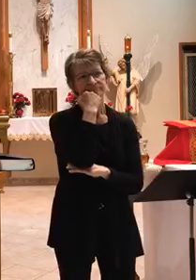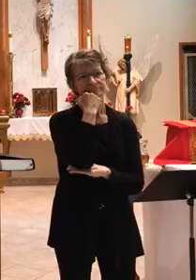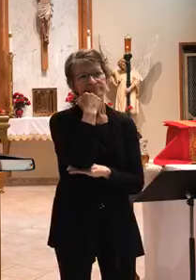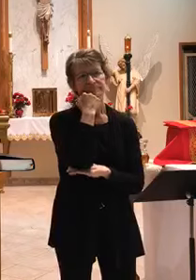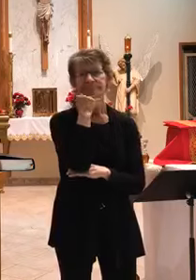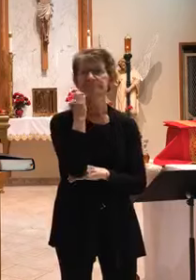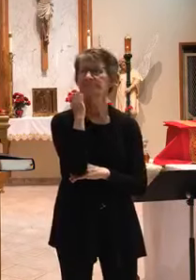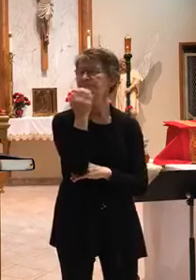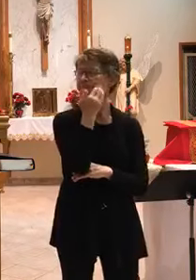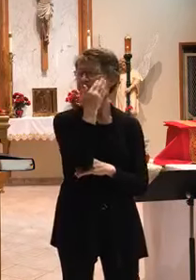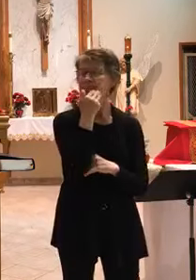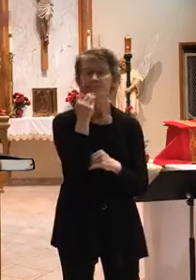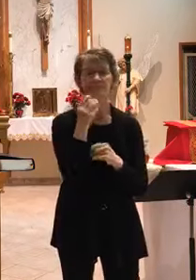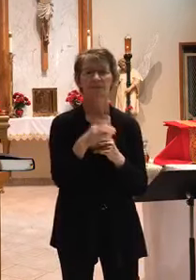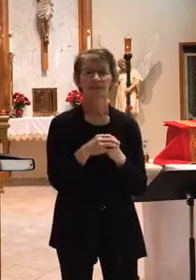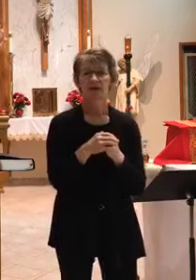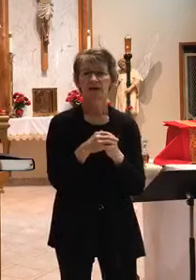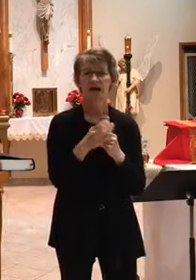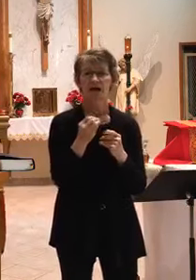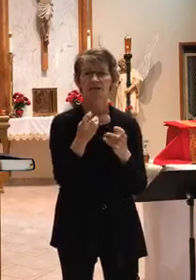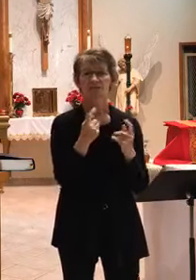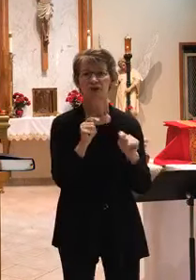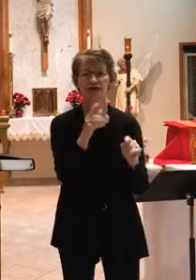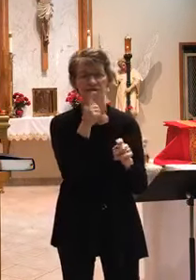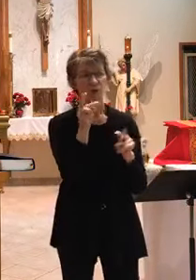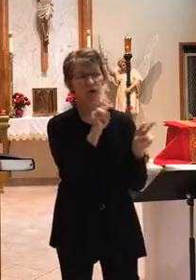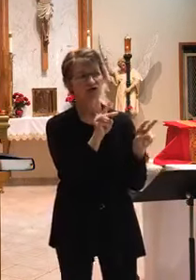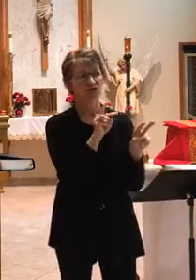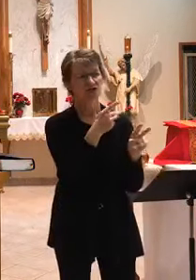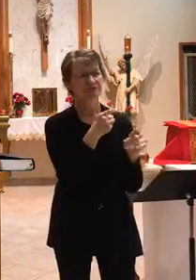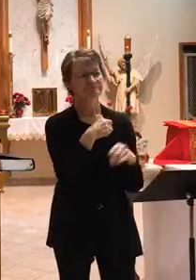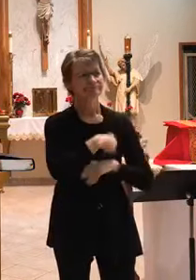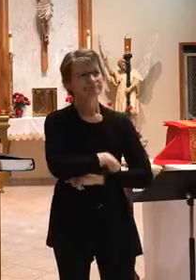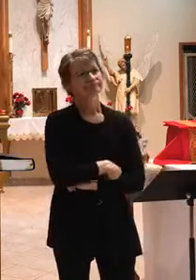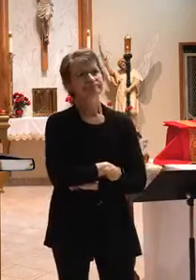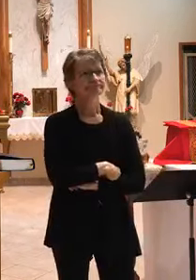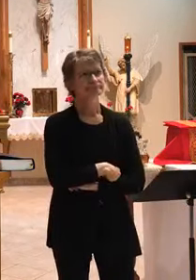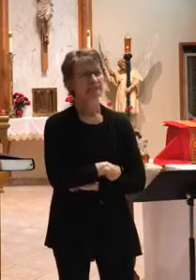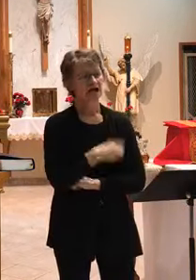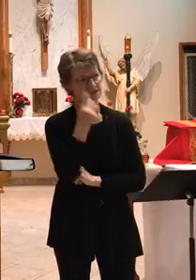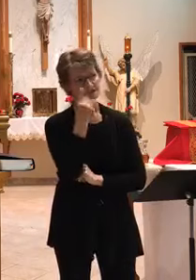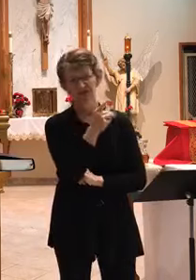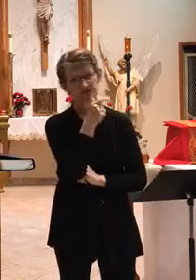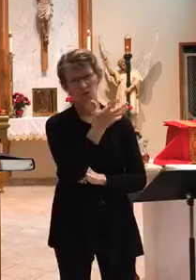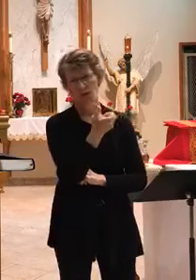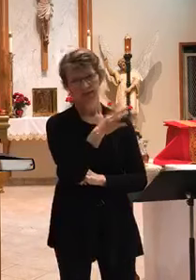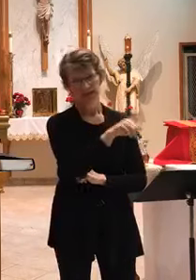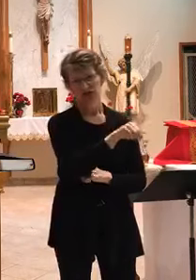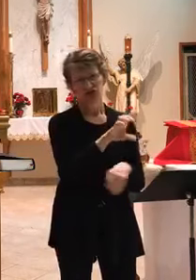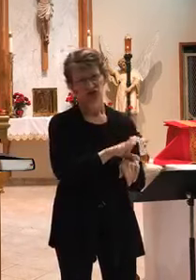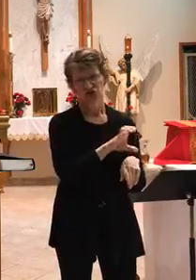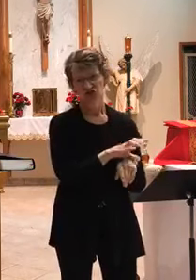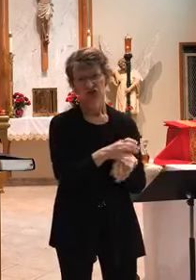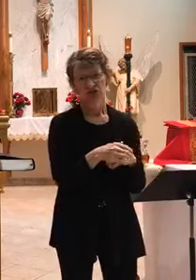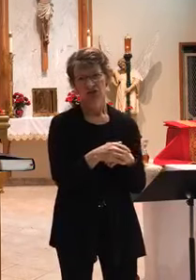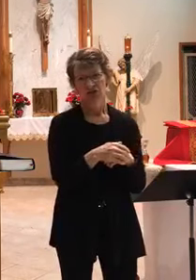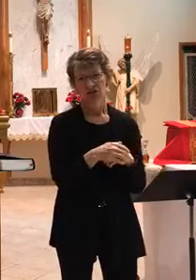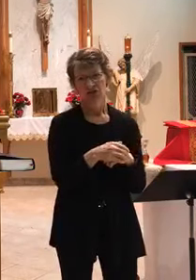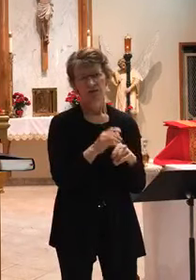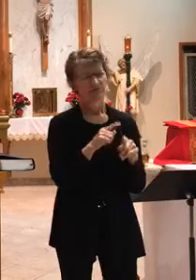She's touching her face all the time, and so I was trying not to watch her. She didn't want to be there. But you know what? Through the